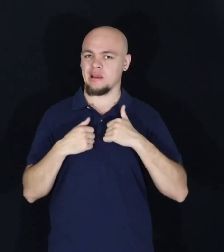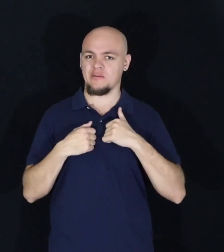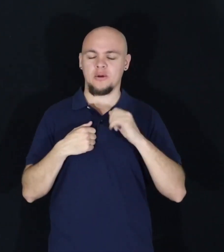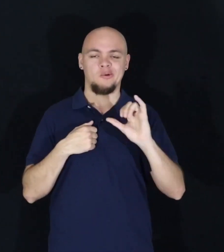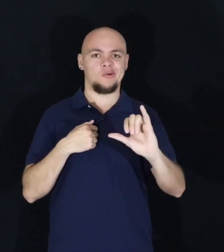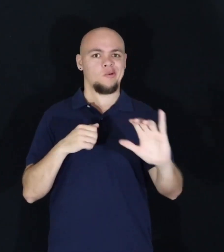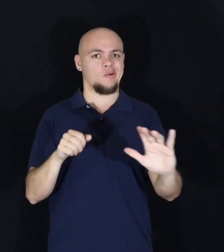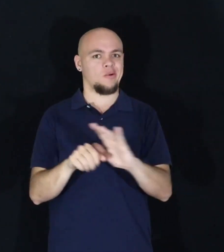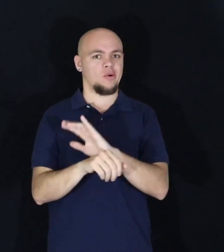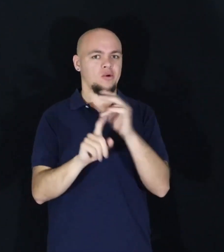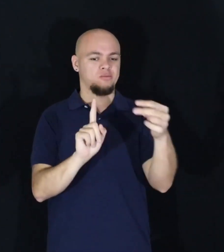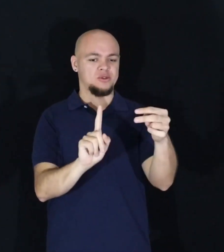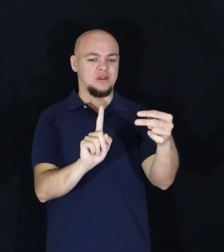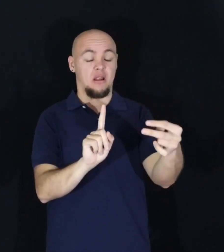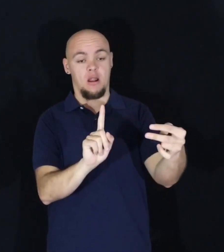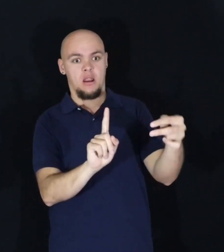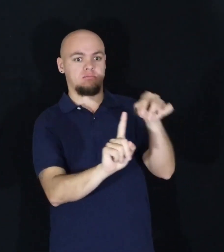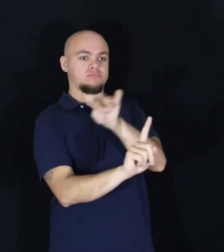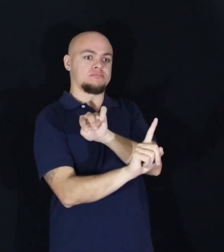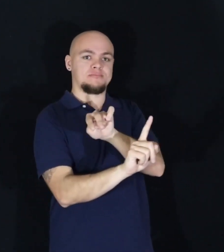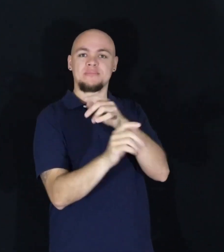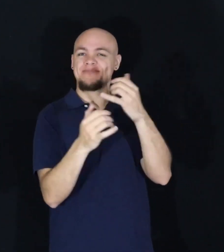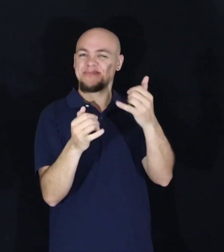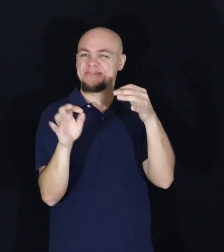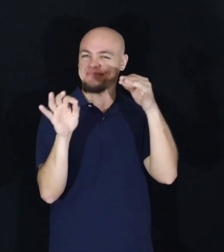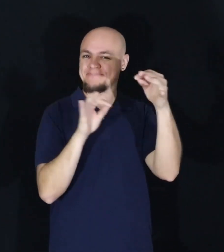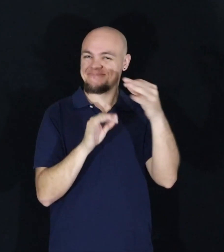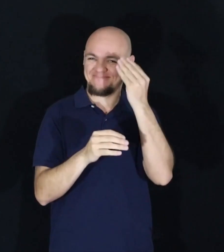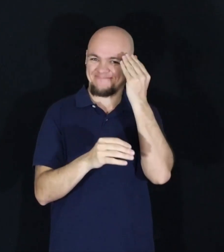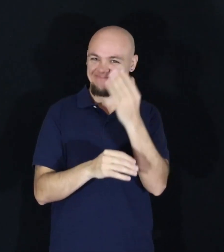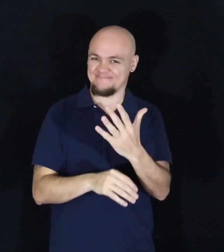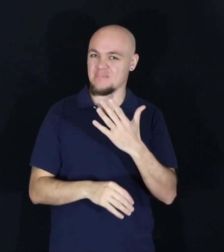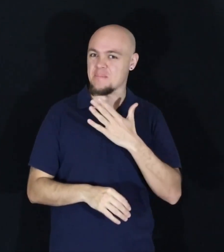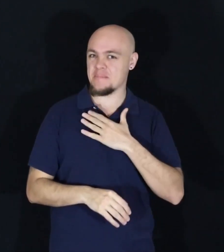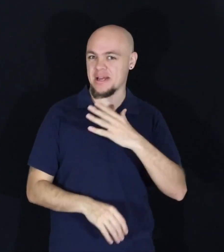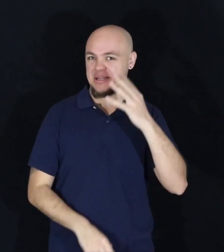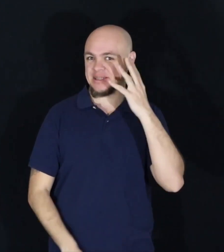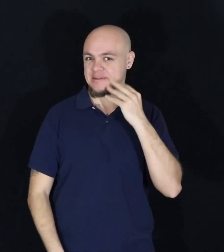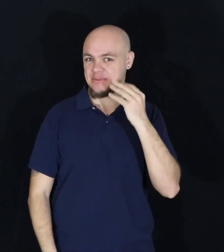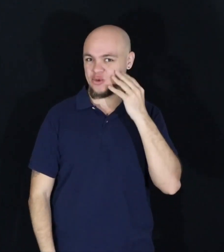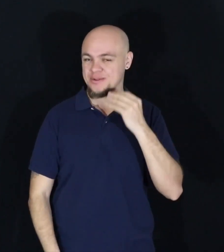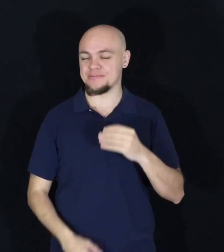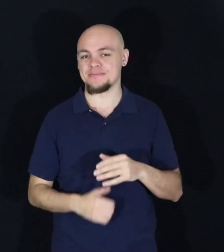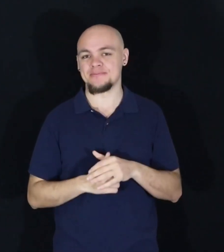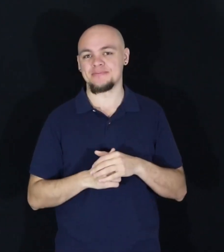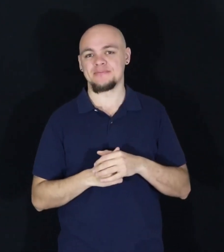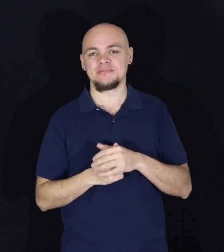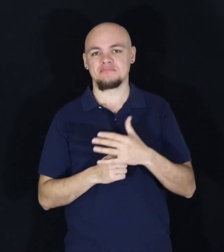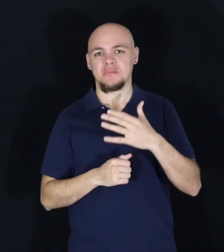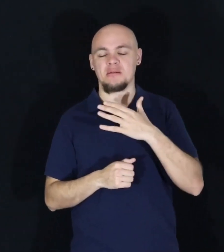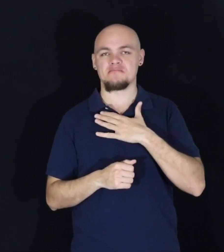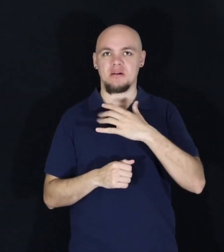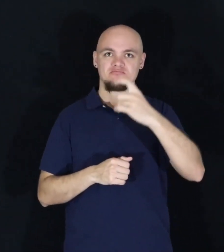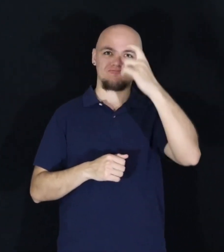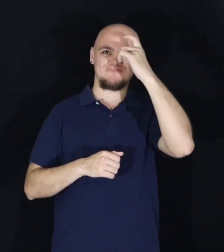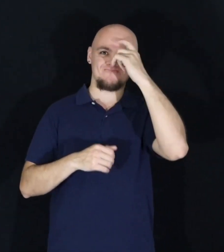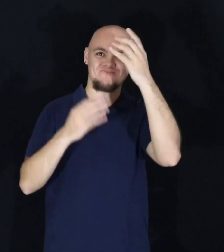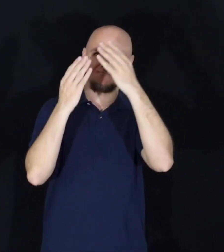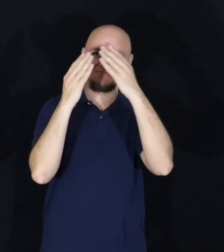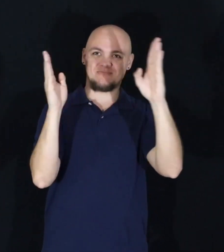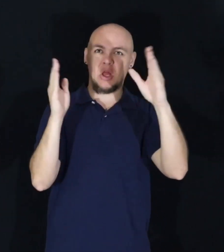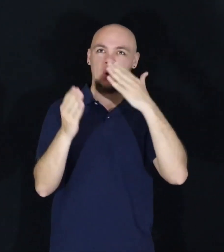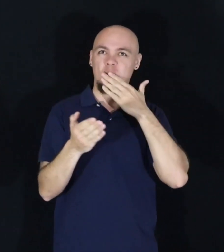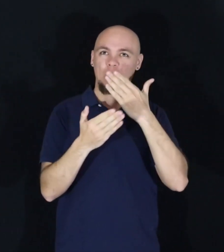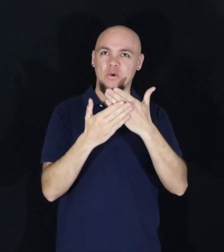whole perspective. And today, I'm going to take you through that one experience for me, which opened my eyes to the true meaning of a